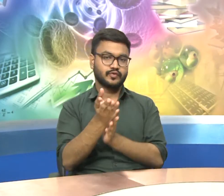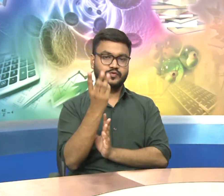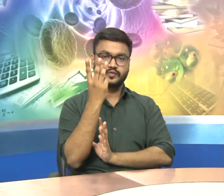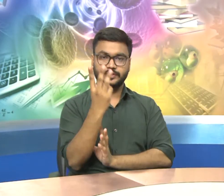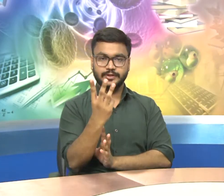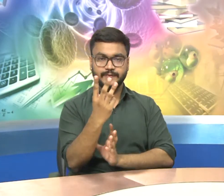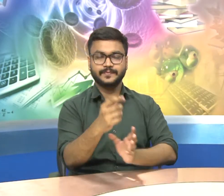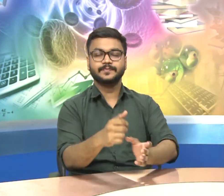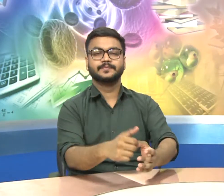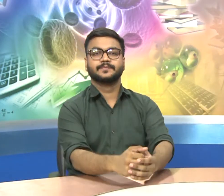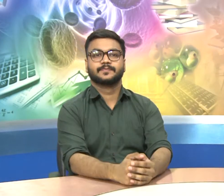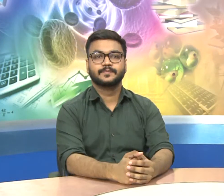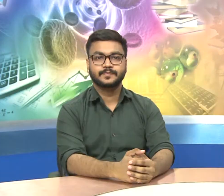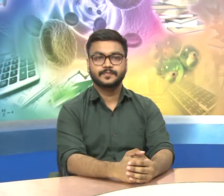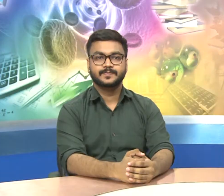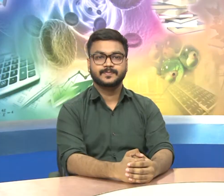Part 3.